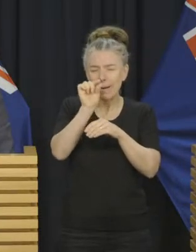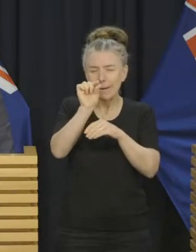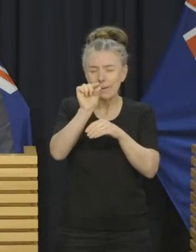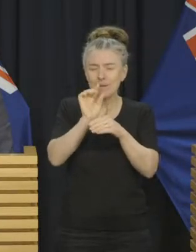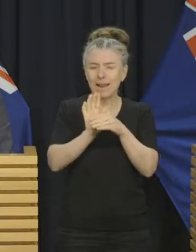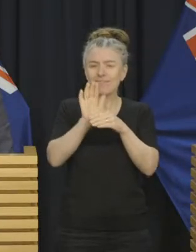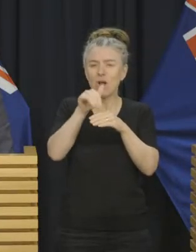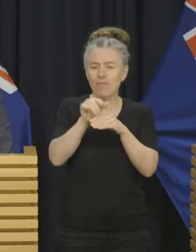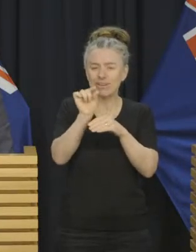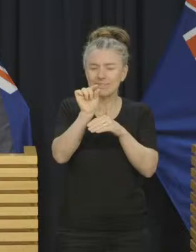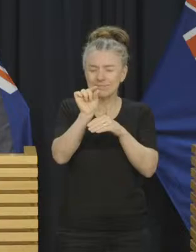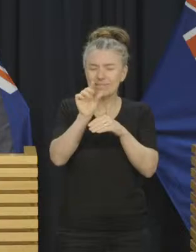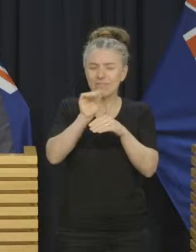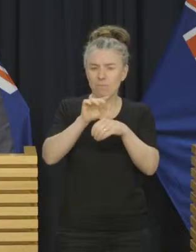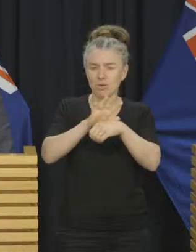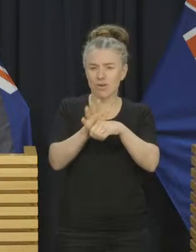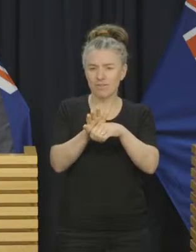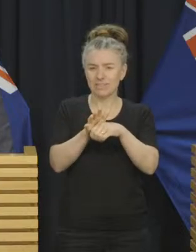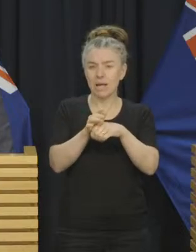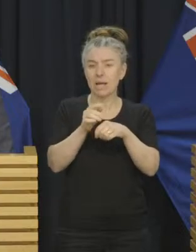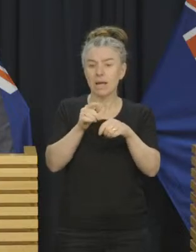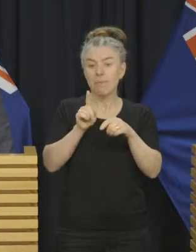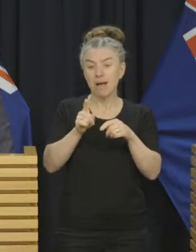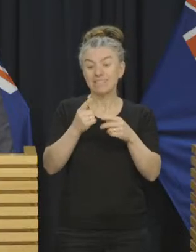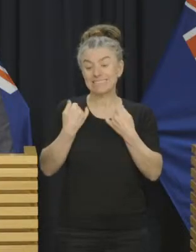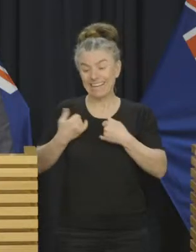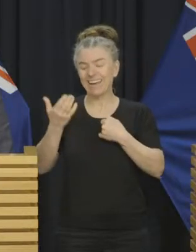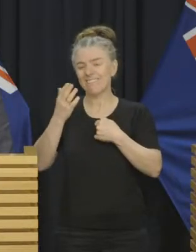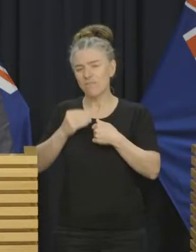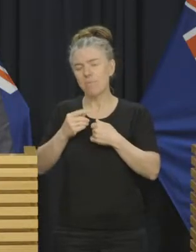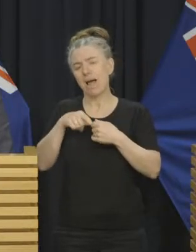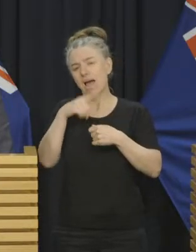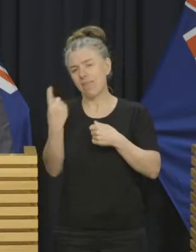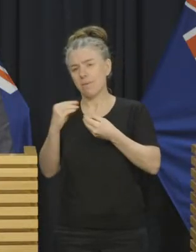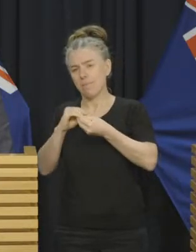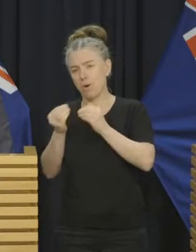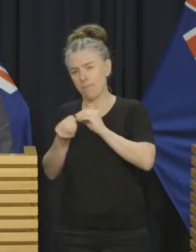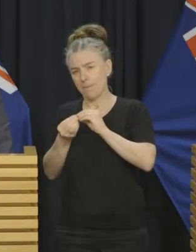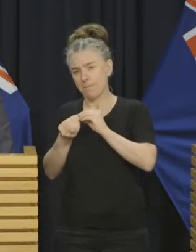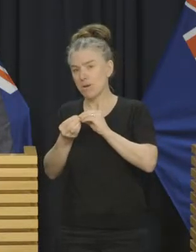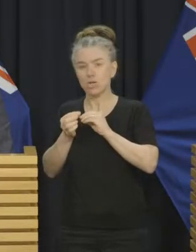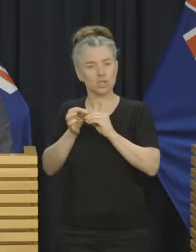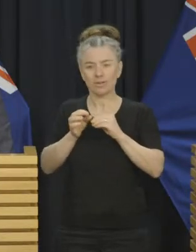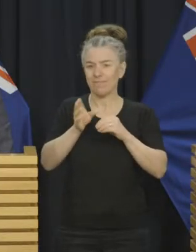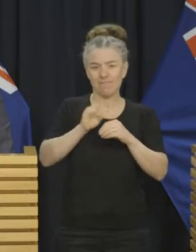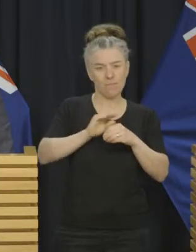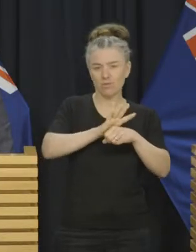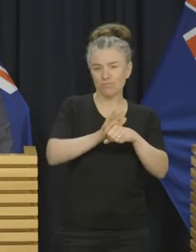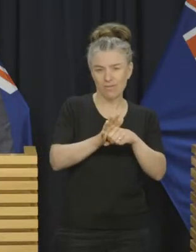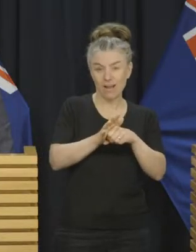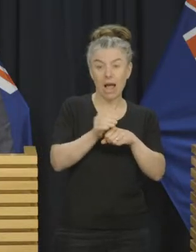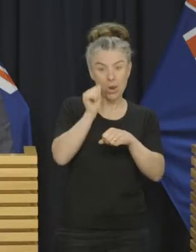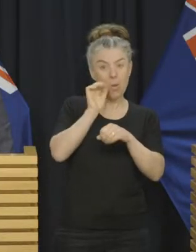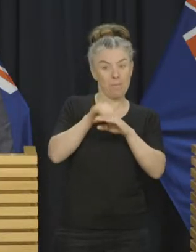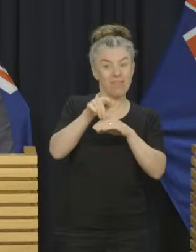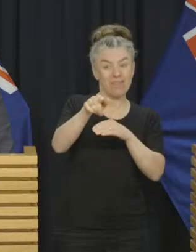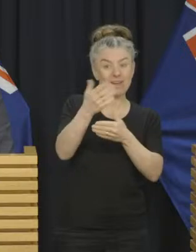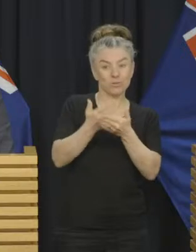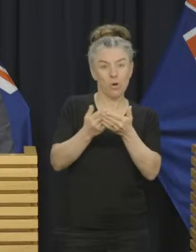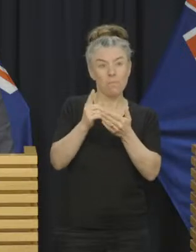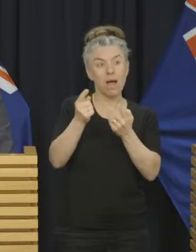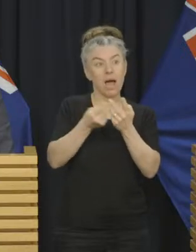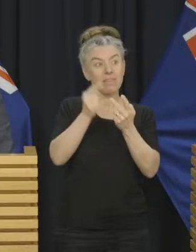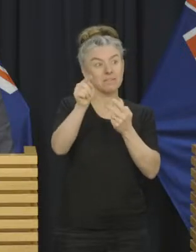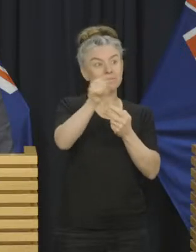his residual symptoms were due to an underlying condition. So yes, I'm aware of that case, but I'm not aware of any others. Again,